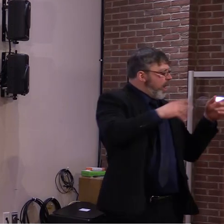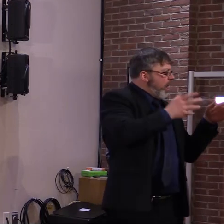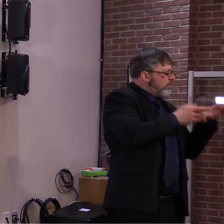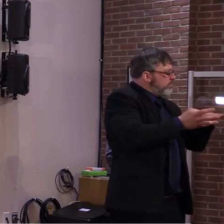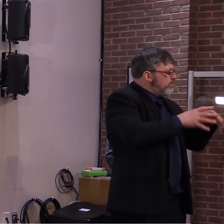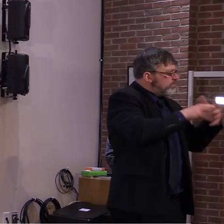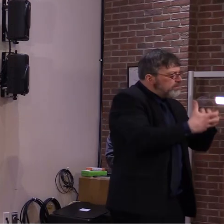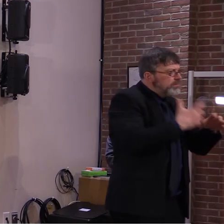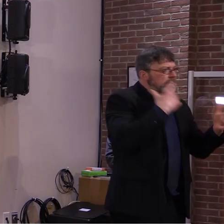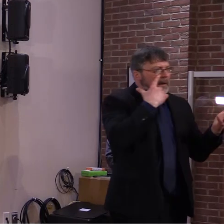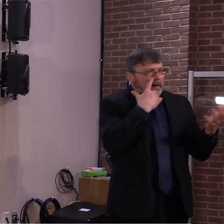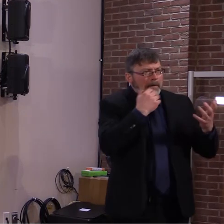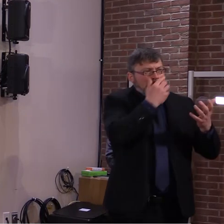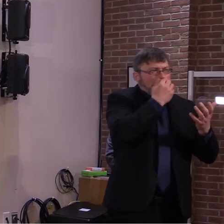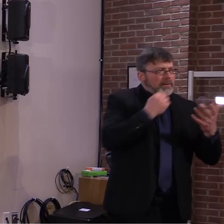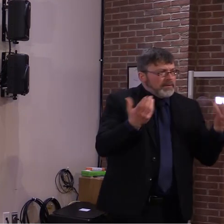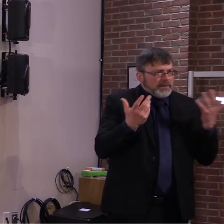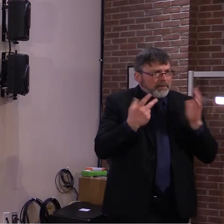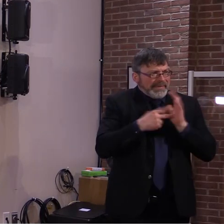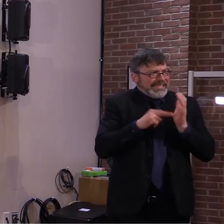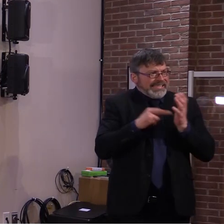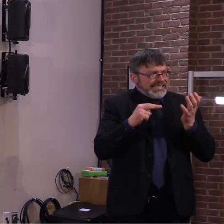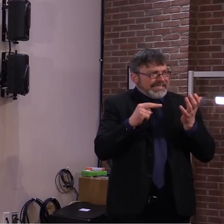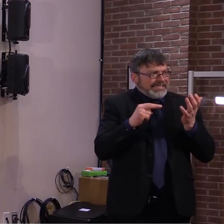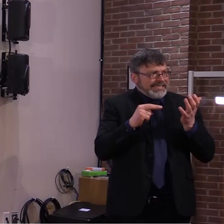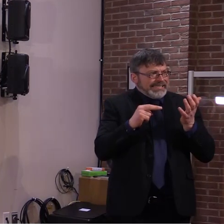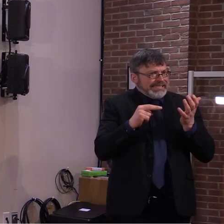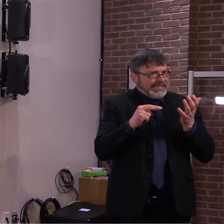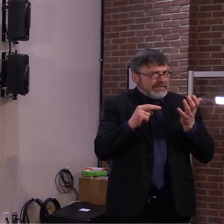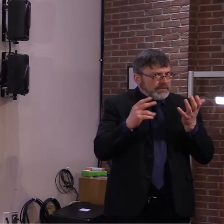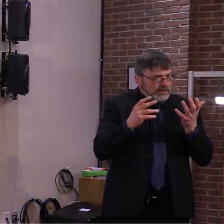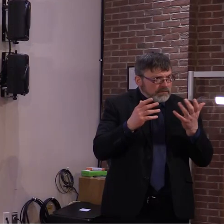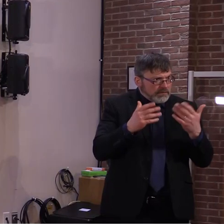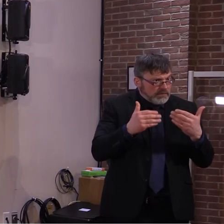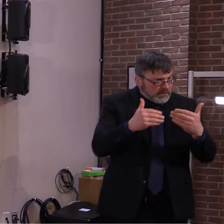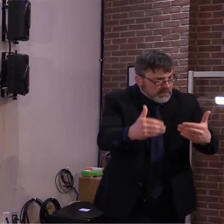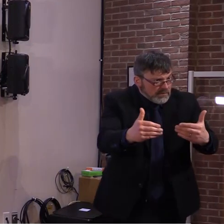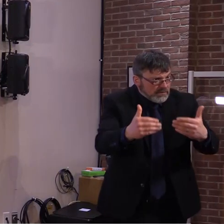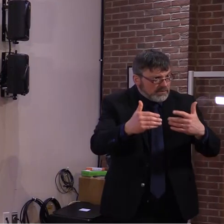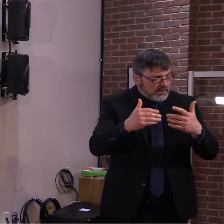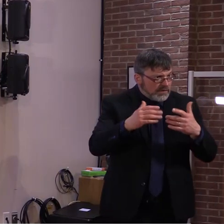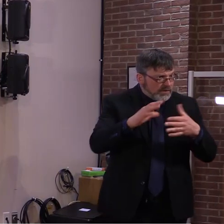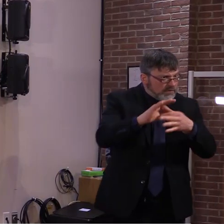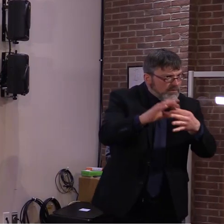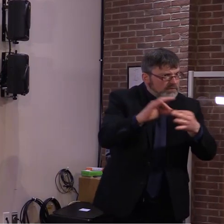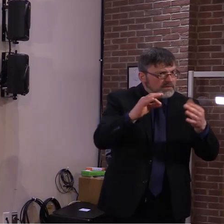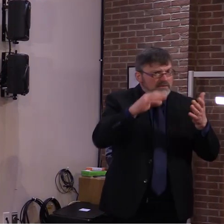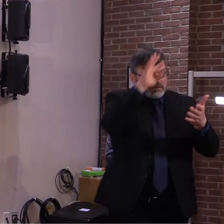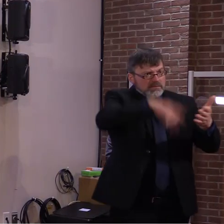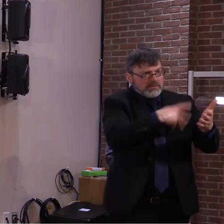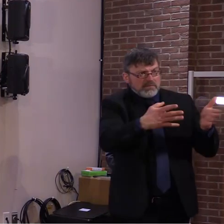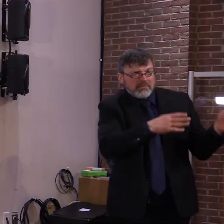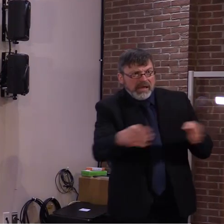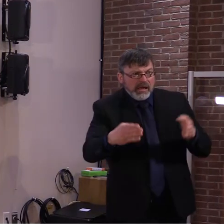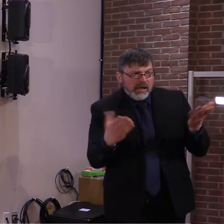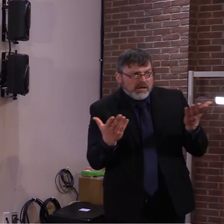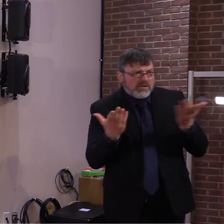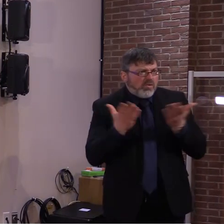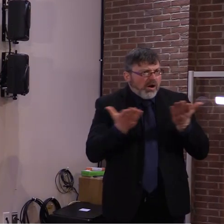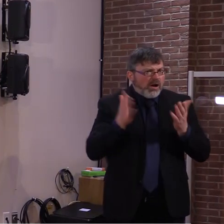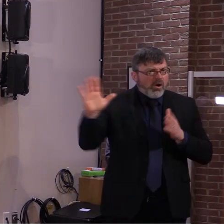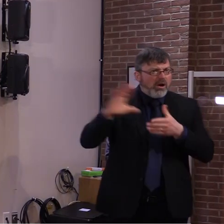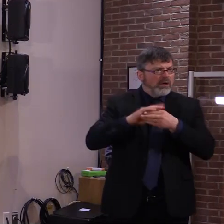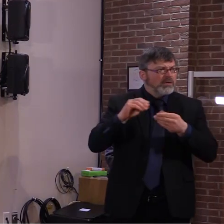our reopening? Yeah, well, again, as I had said over the last month, we are going to roll out